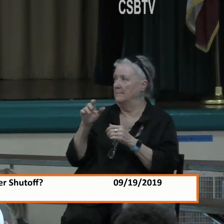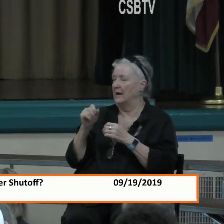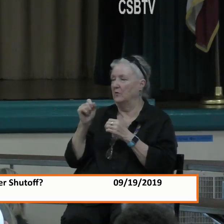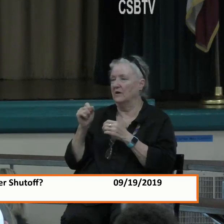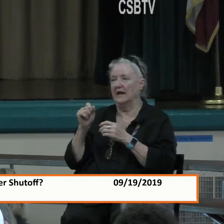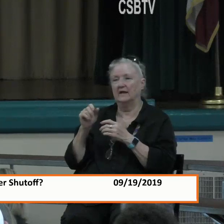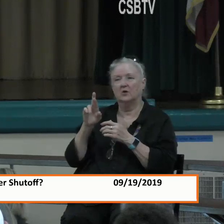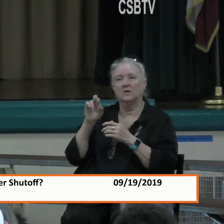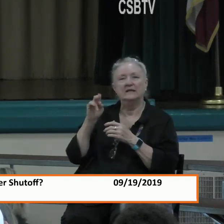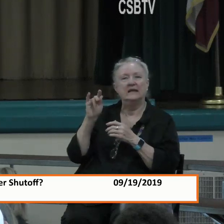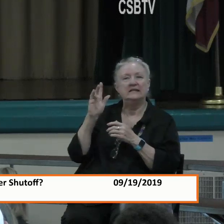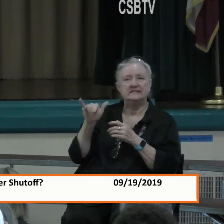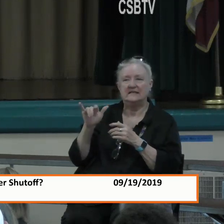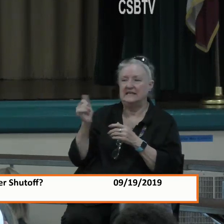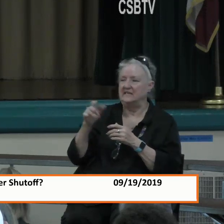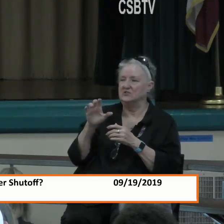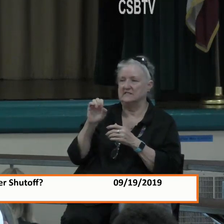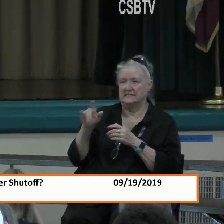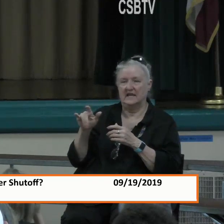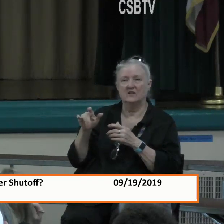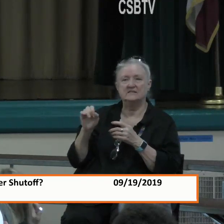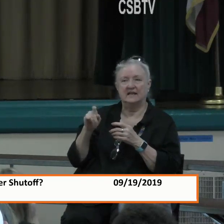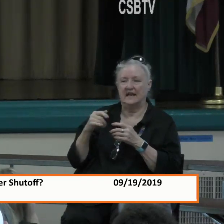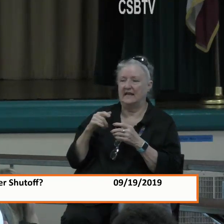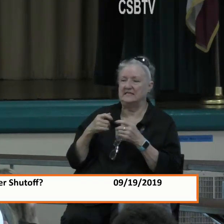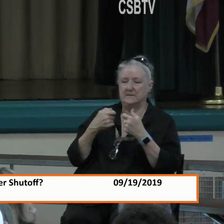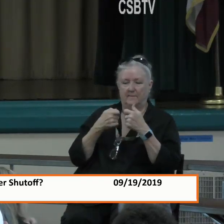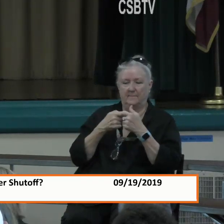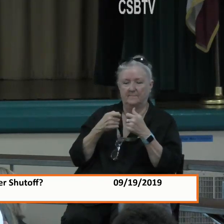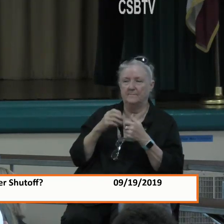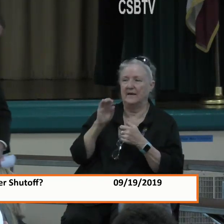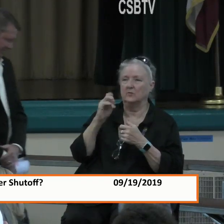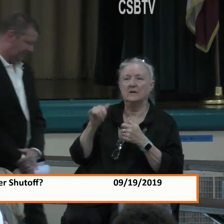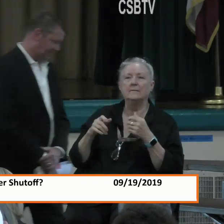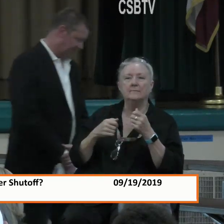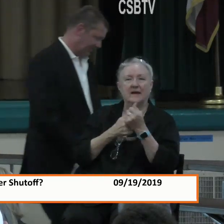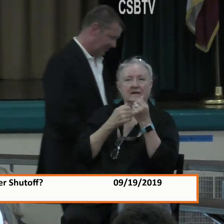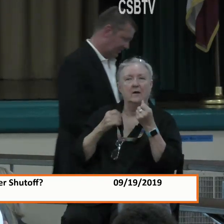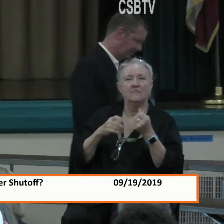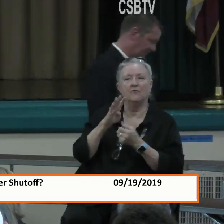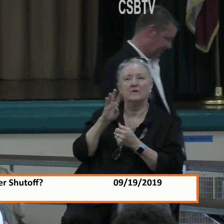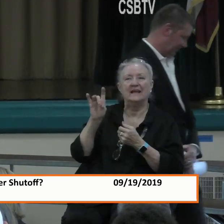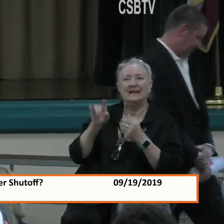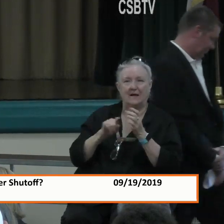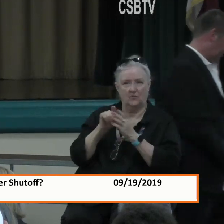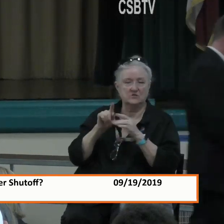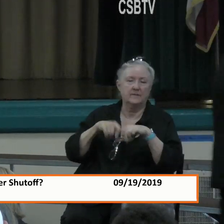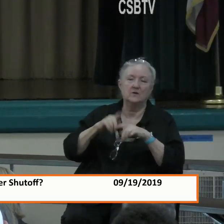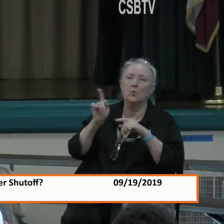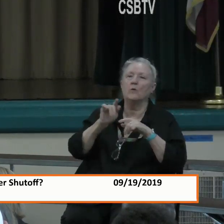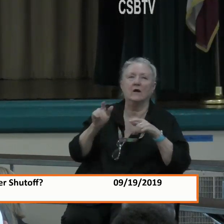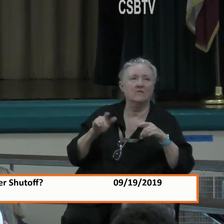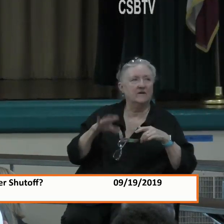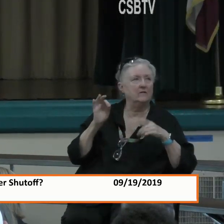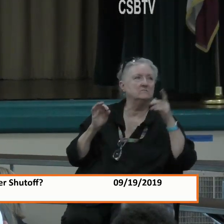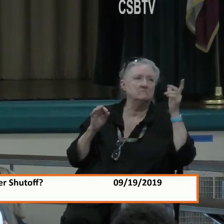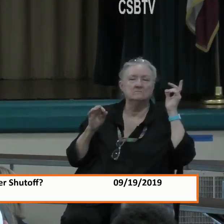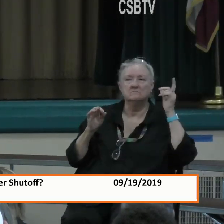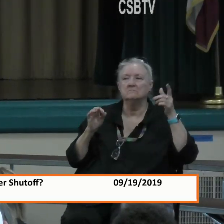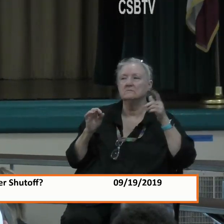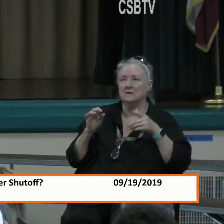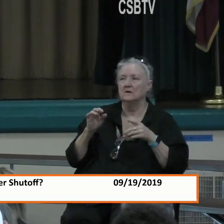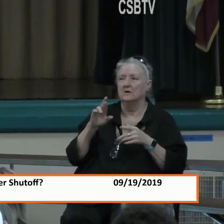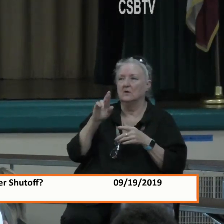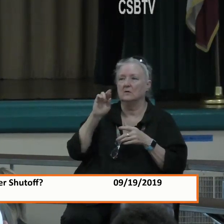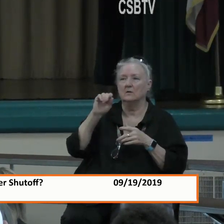so each and every cell site has battery backup, 4 to 8 hours, depending upon where they're located. Rural obviously have